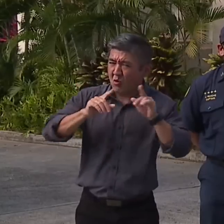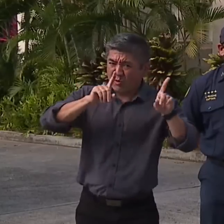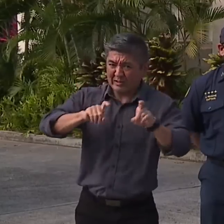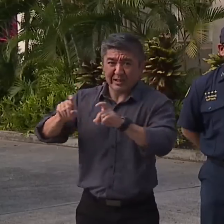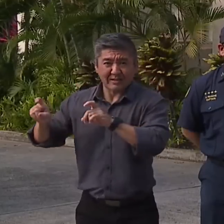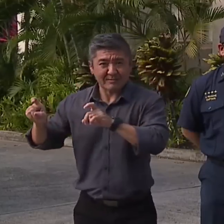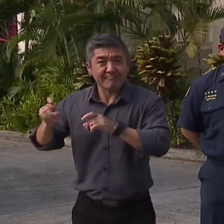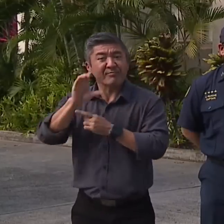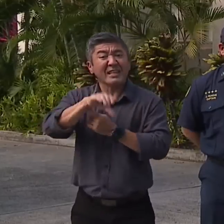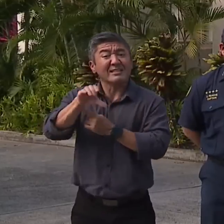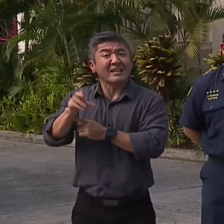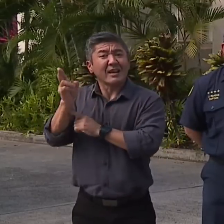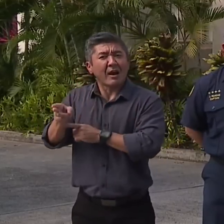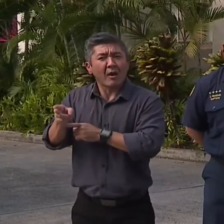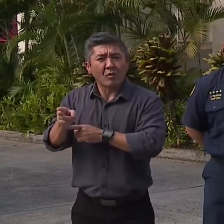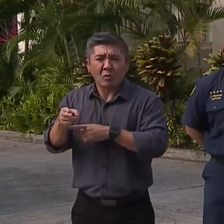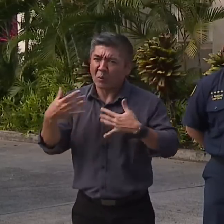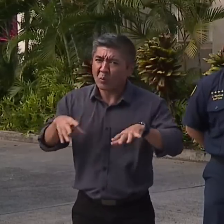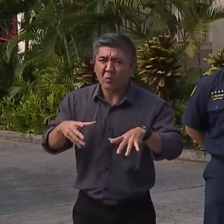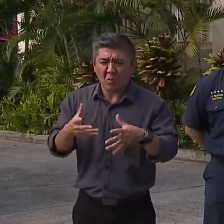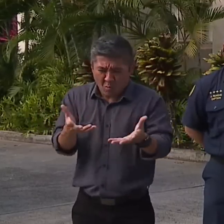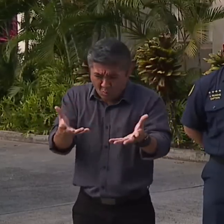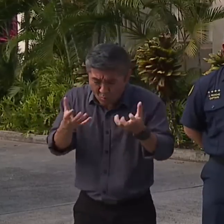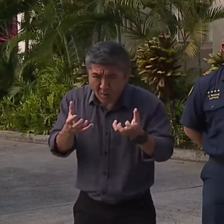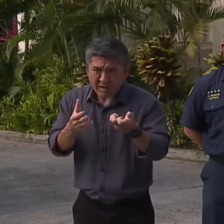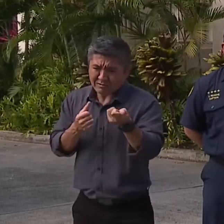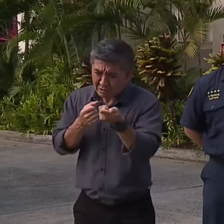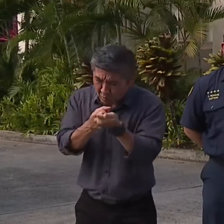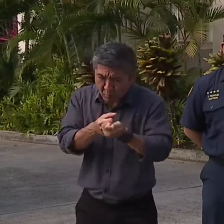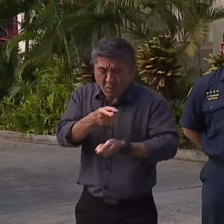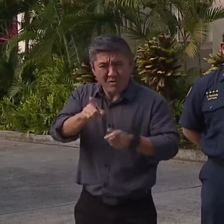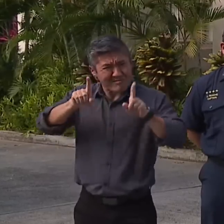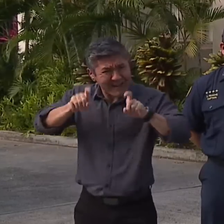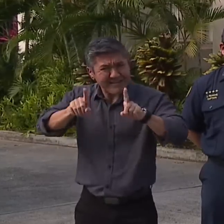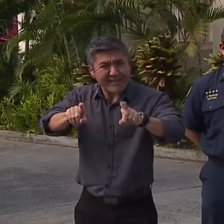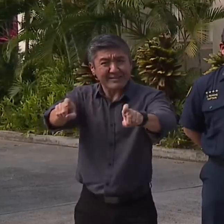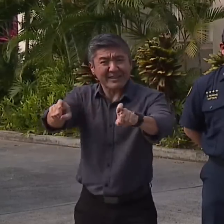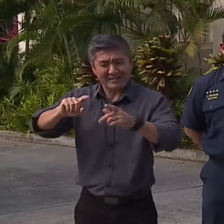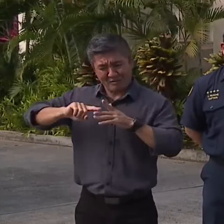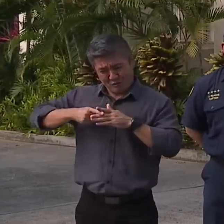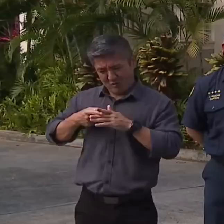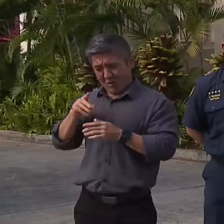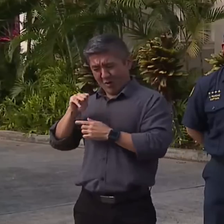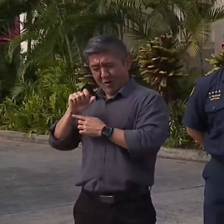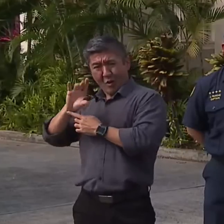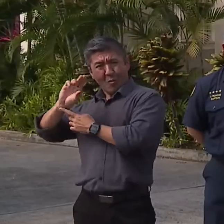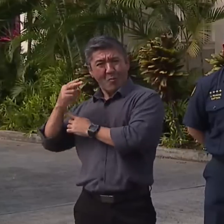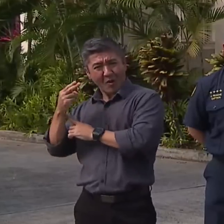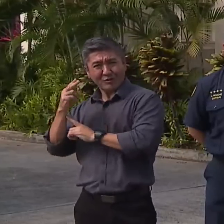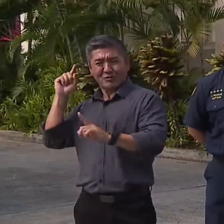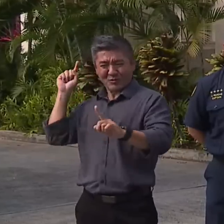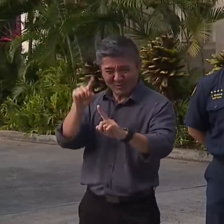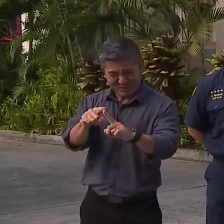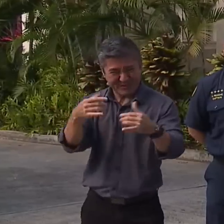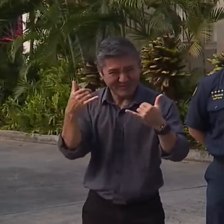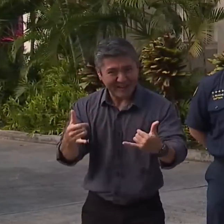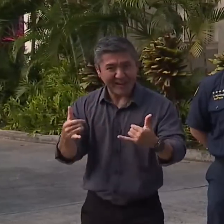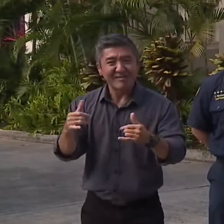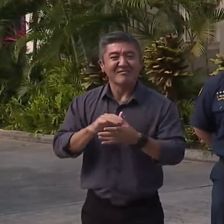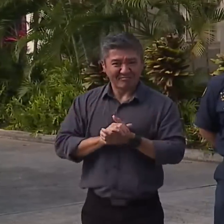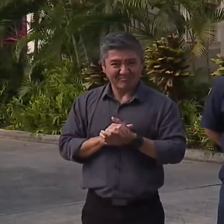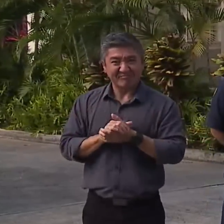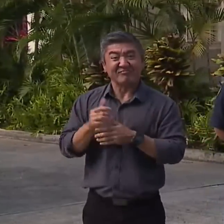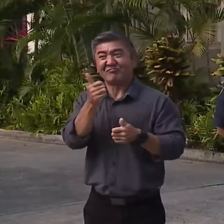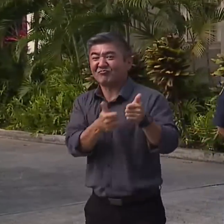Honolulu supported testing from the very beginning of March until today. And we were told that the Surgeon General of the